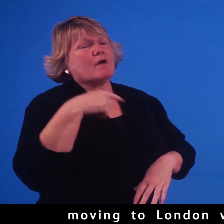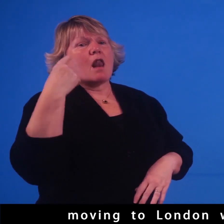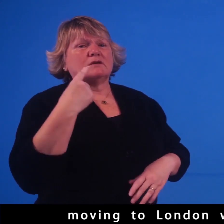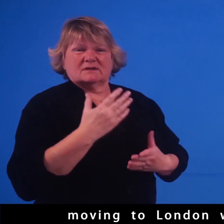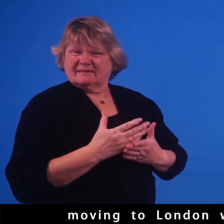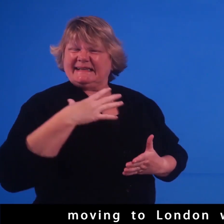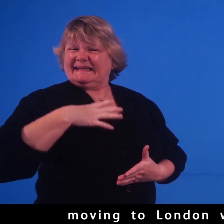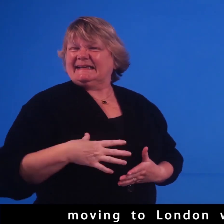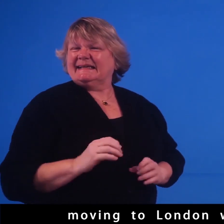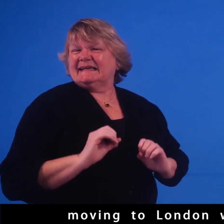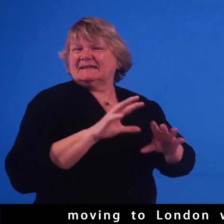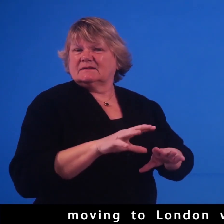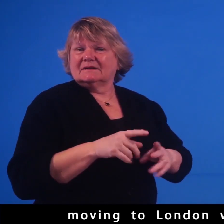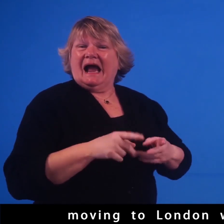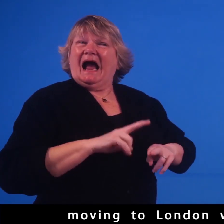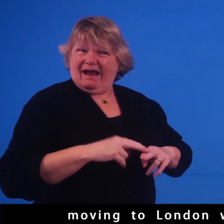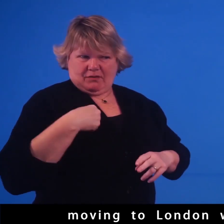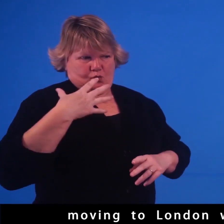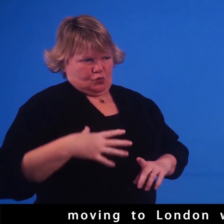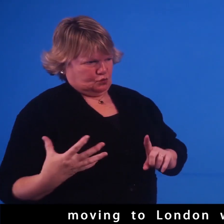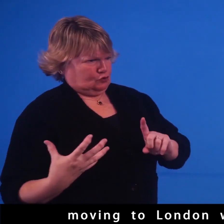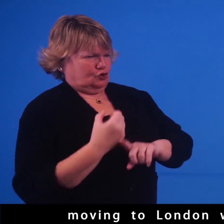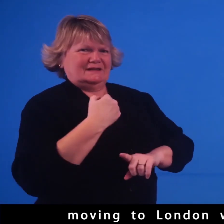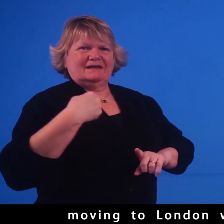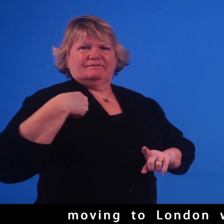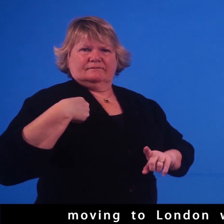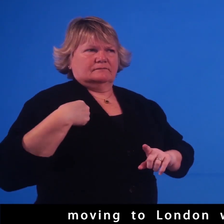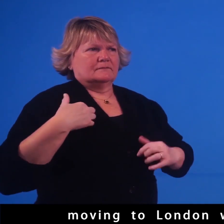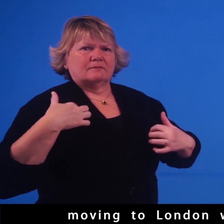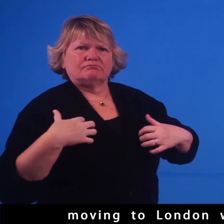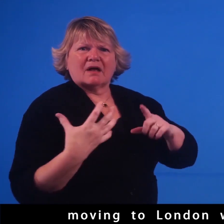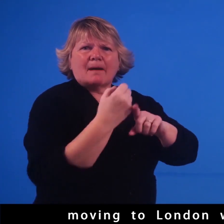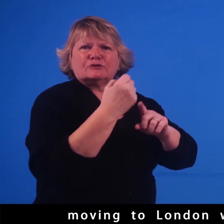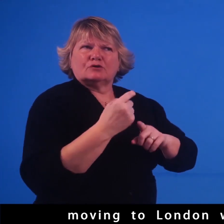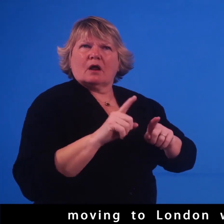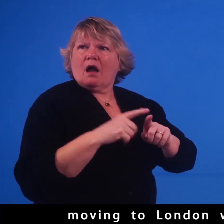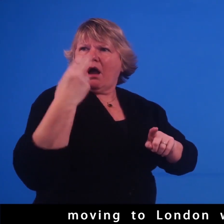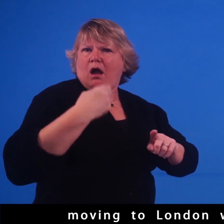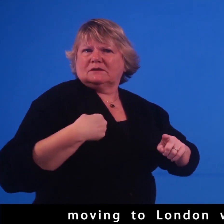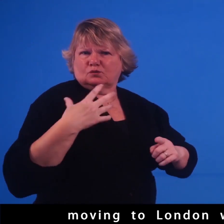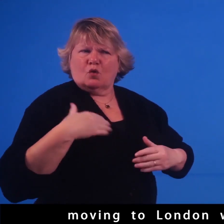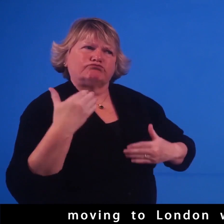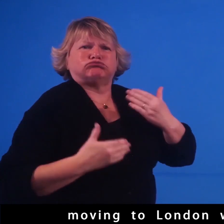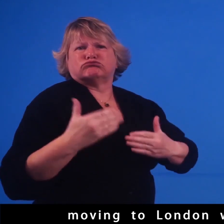moving to London was a necessary step if he was to achieve his ambitions as an artist.